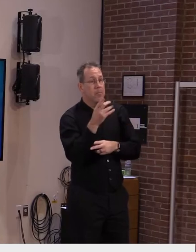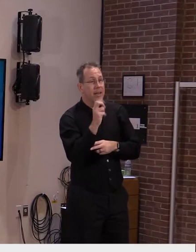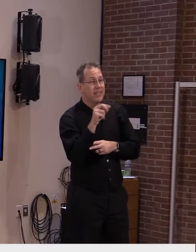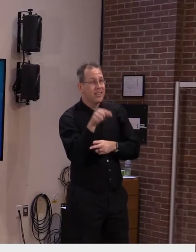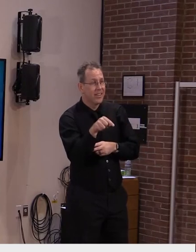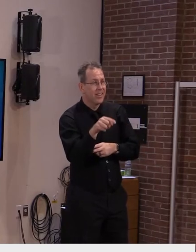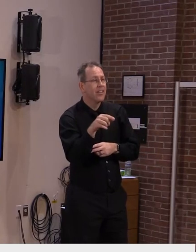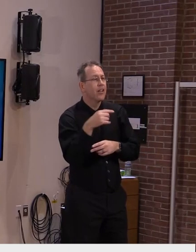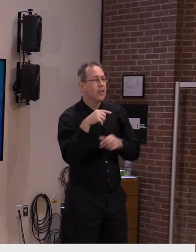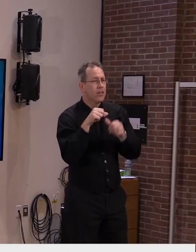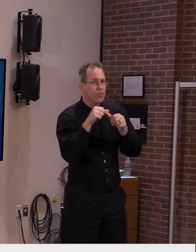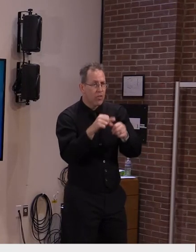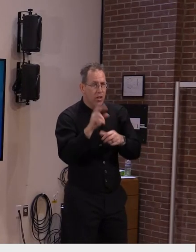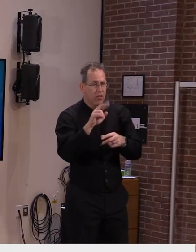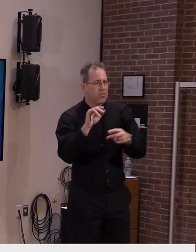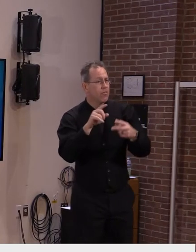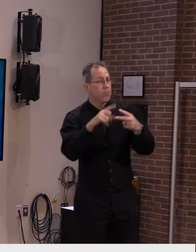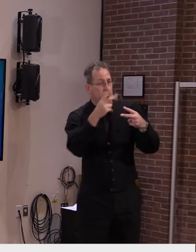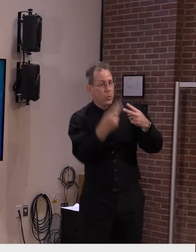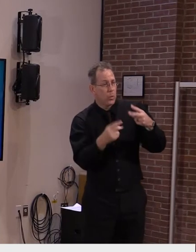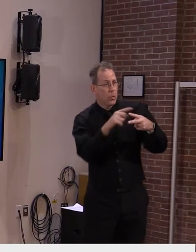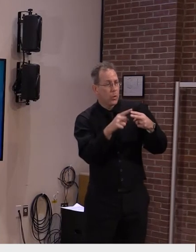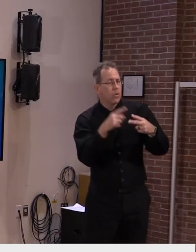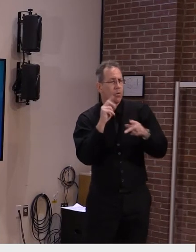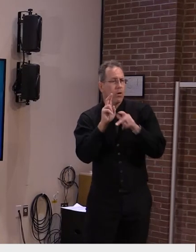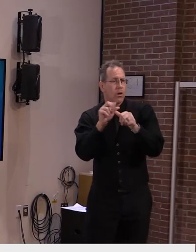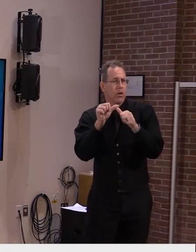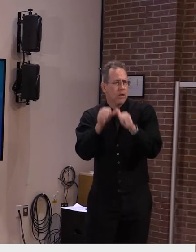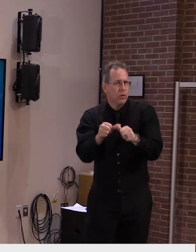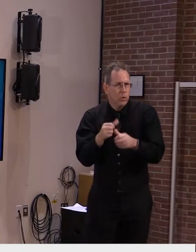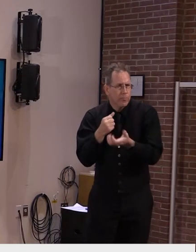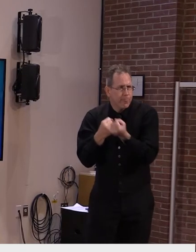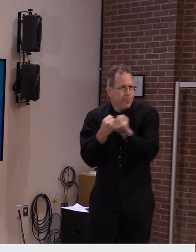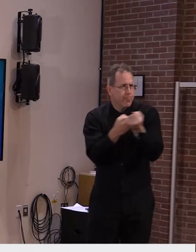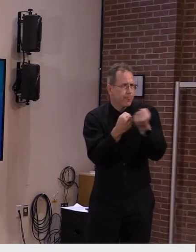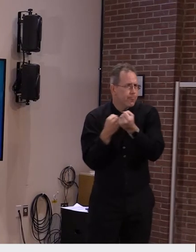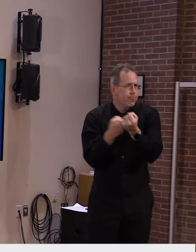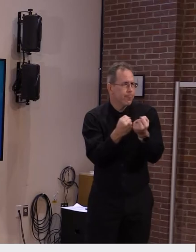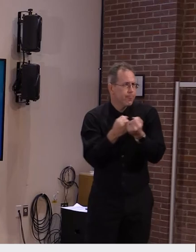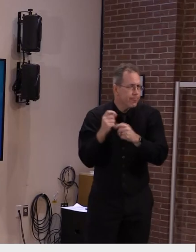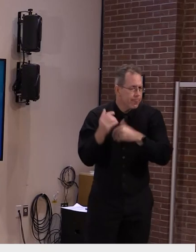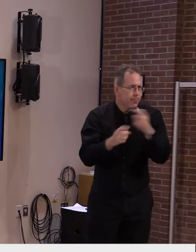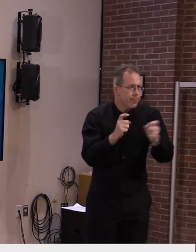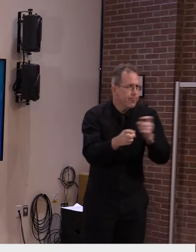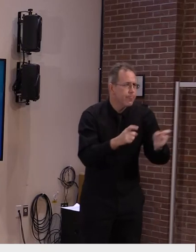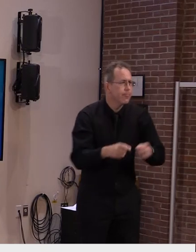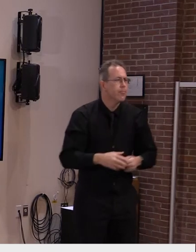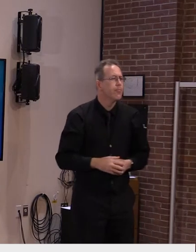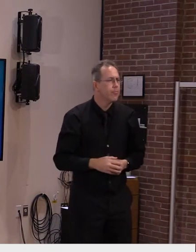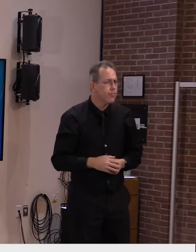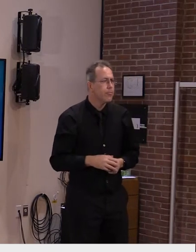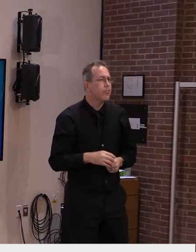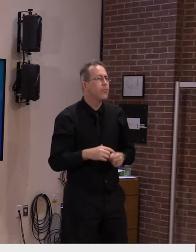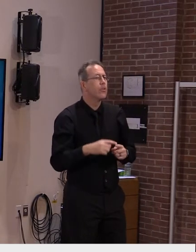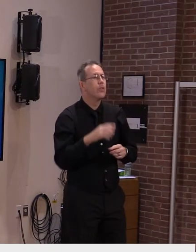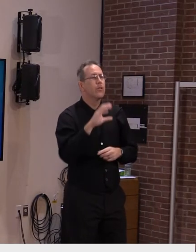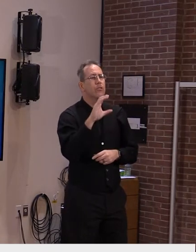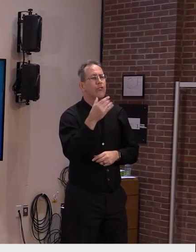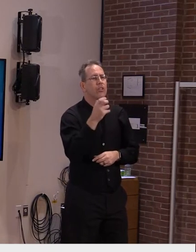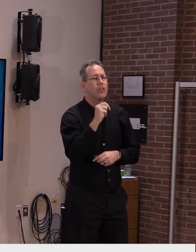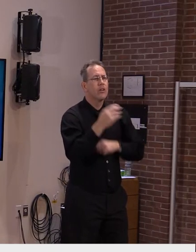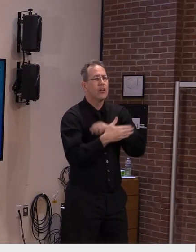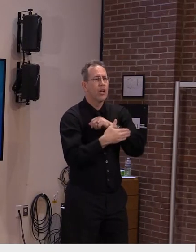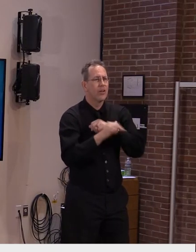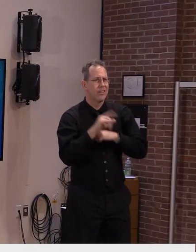in Rutland, and we will continue to do it up in the Chittenden County area where there's beds